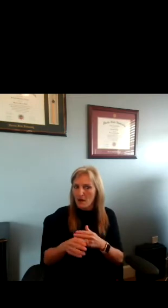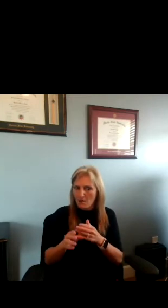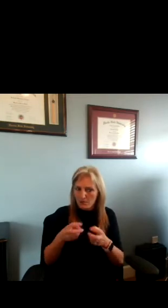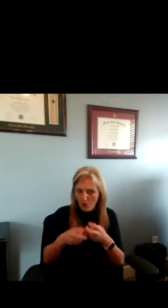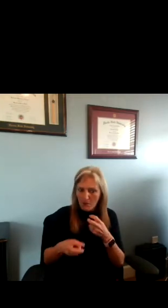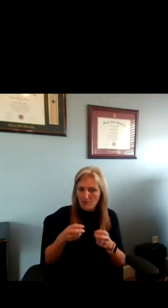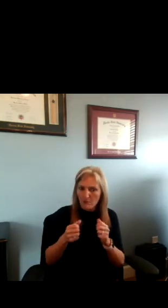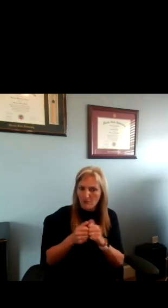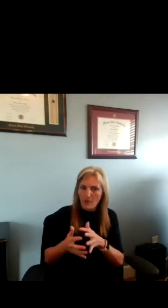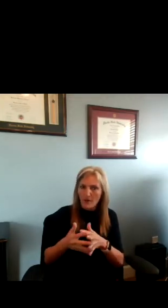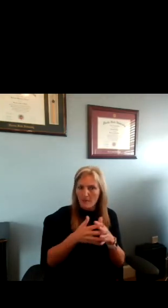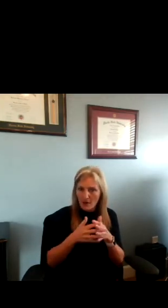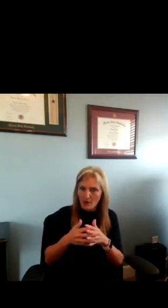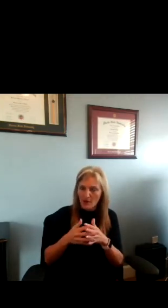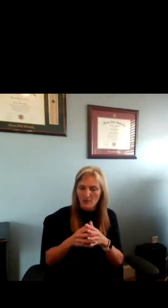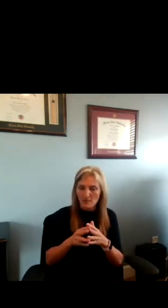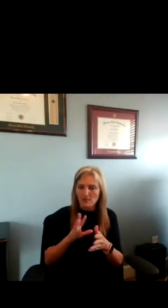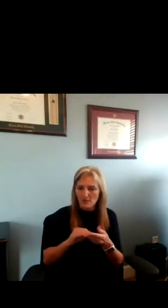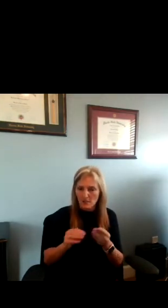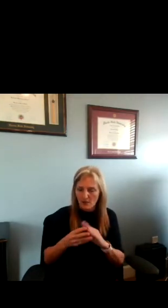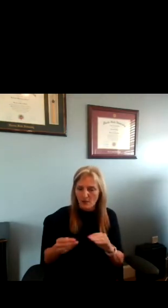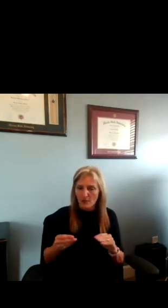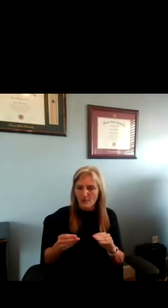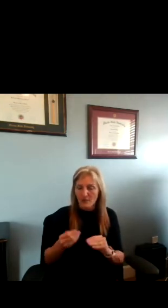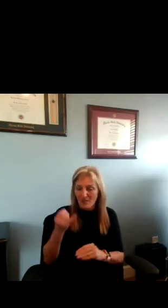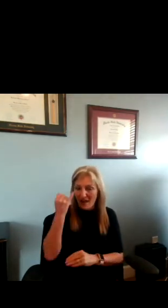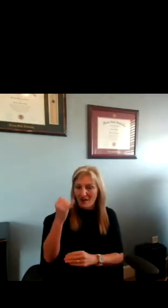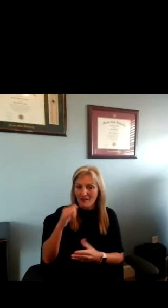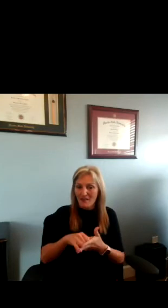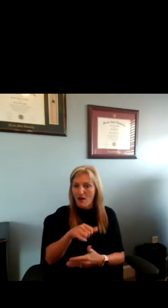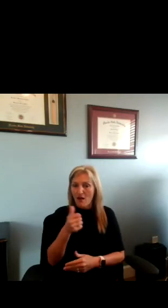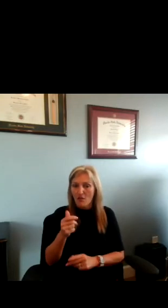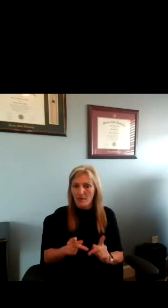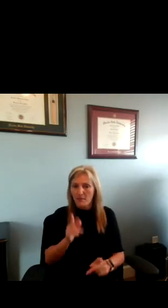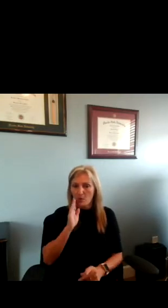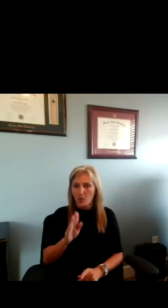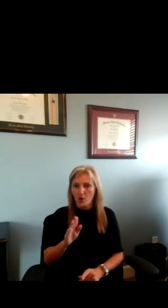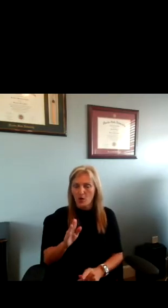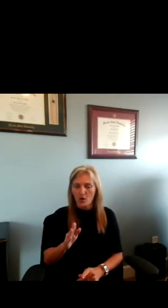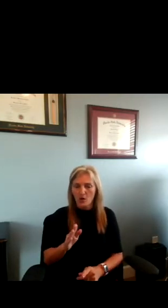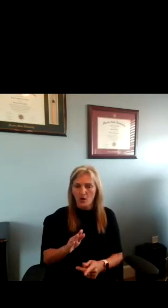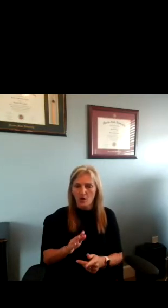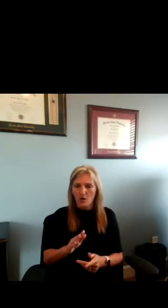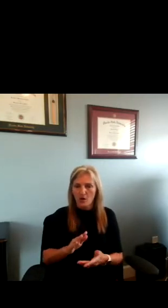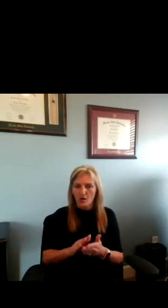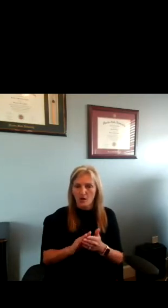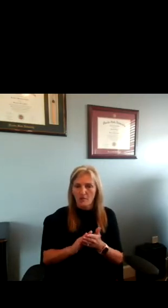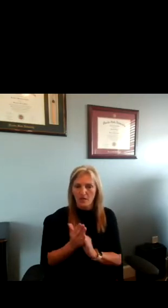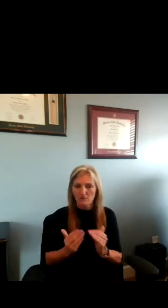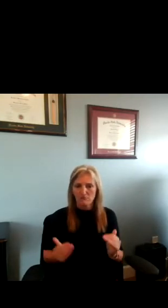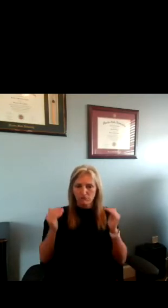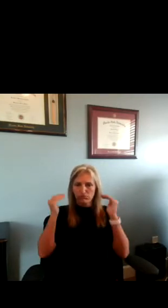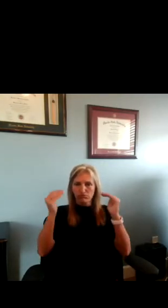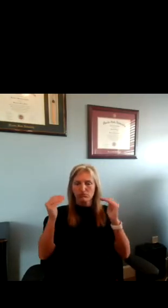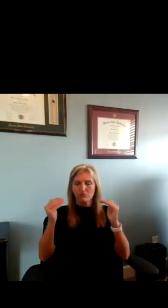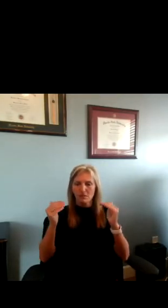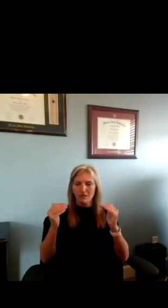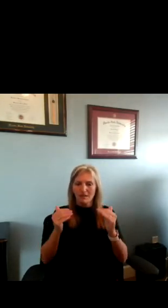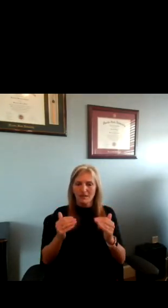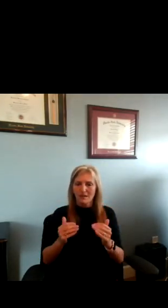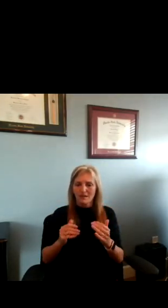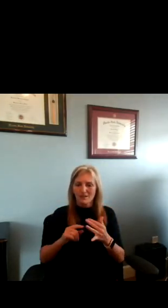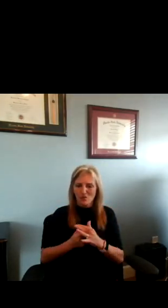American narrative. The idea that other people will get a boost, an advantage, a head start,